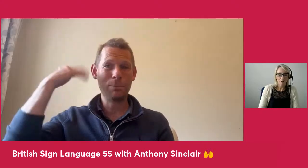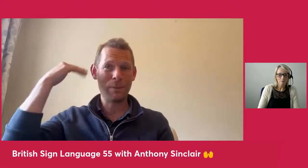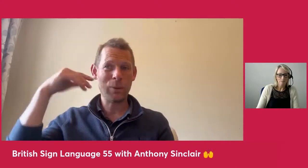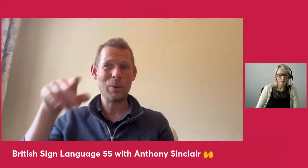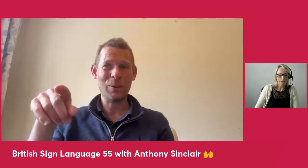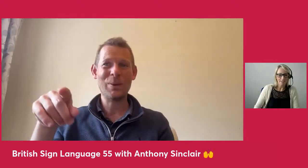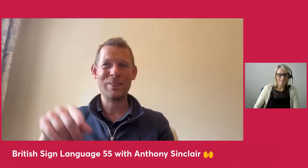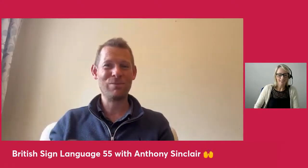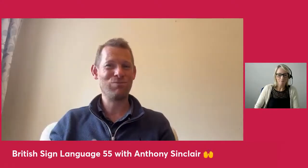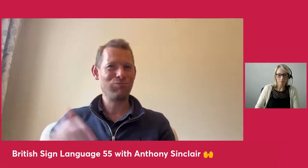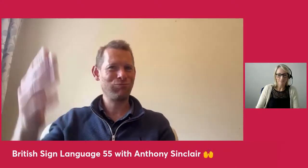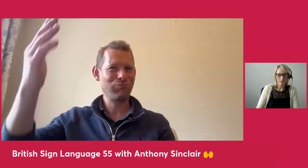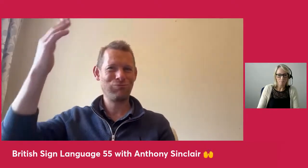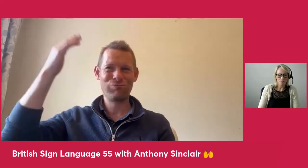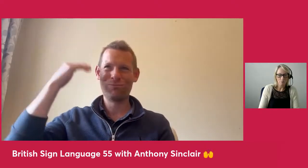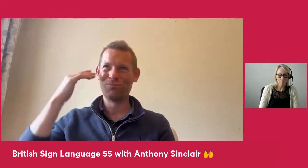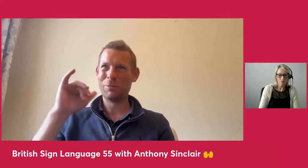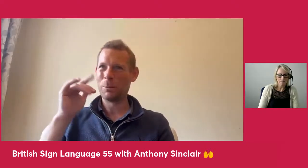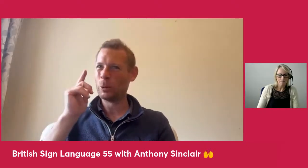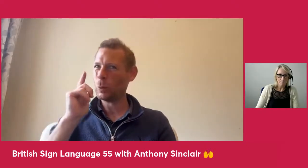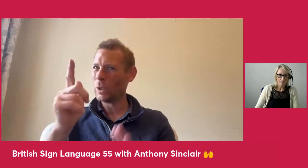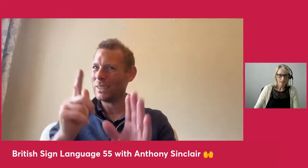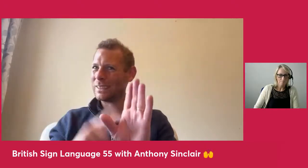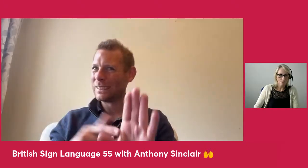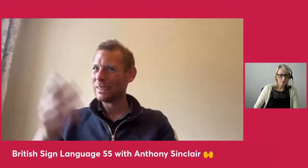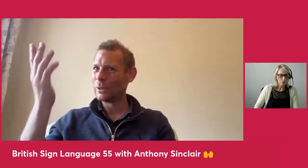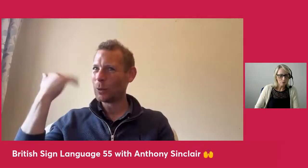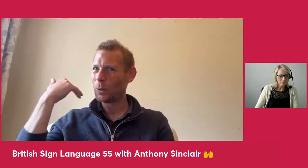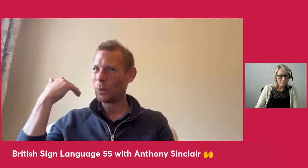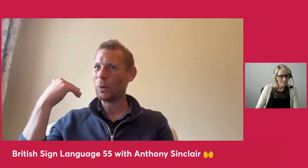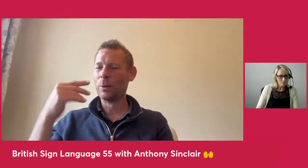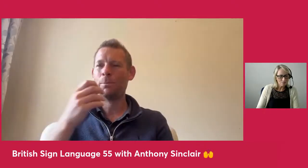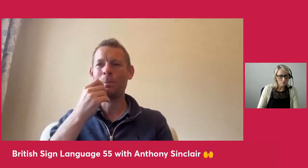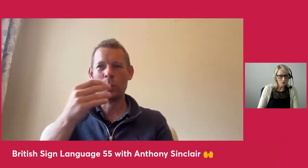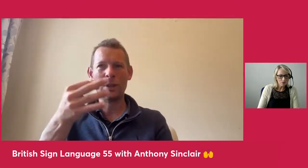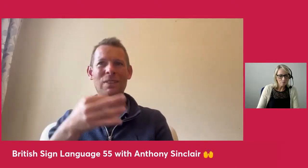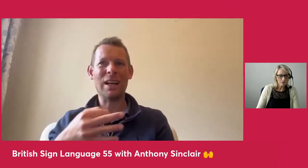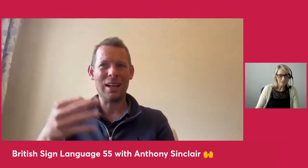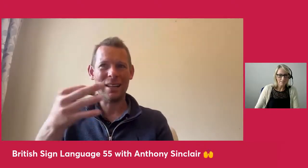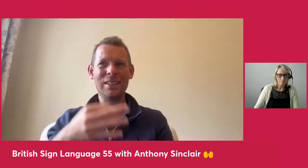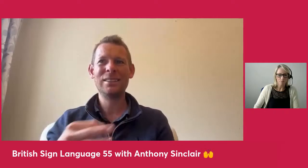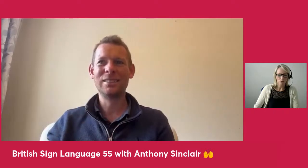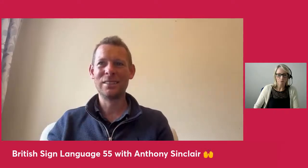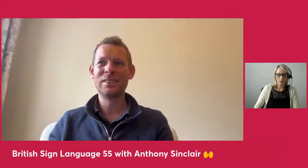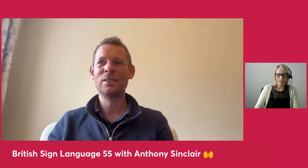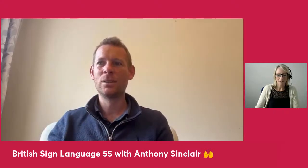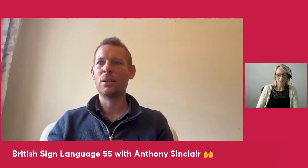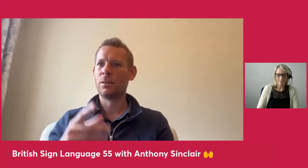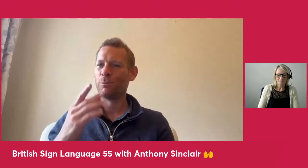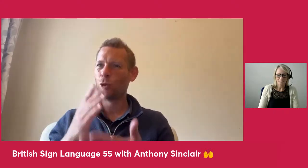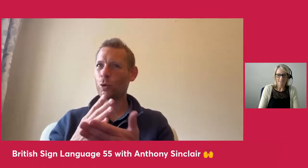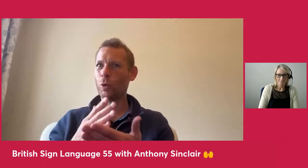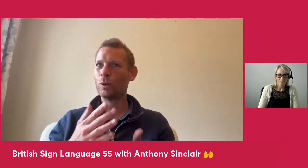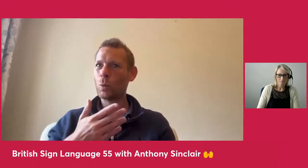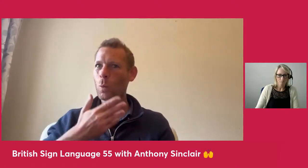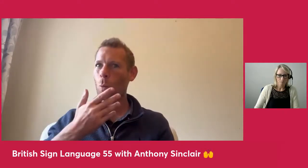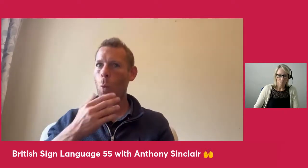That's a lovely place. I've been there before, maybe 20 years ago now, but it is a beautiful